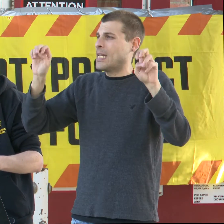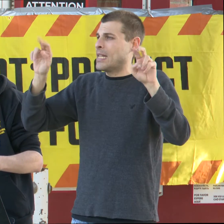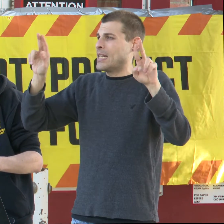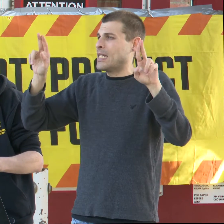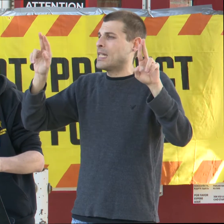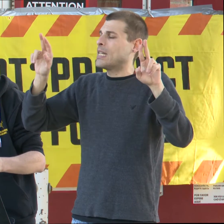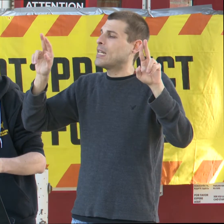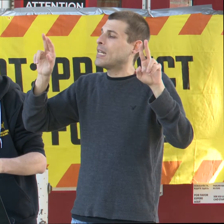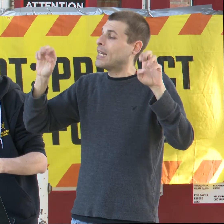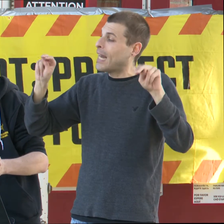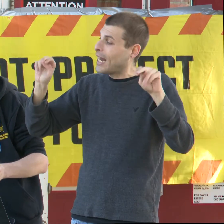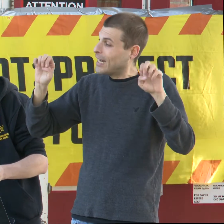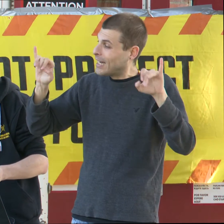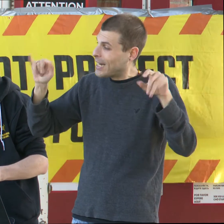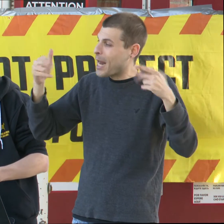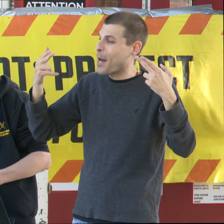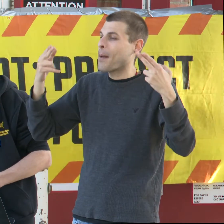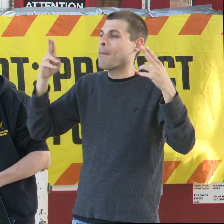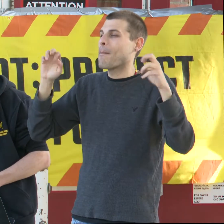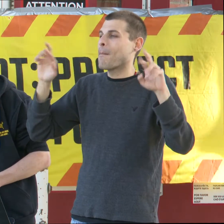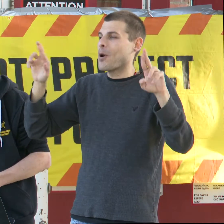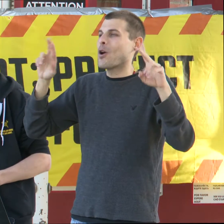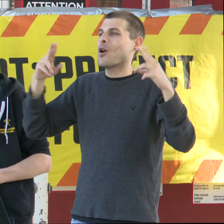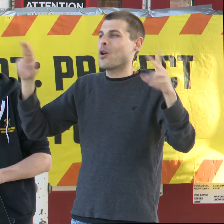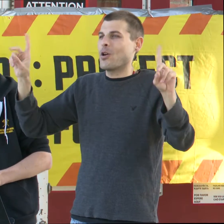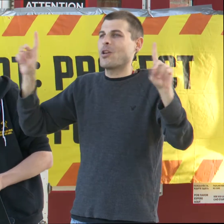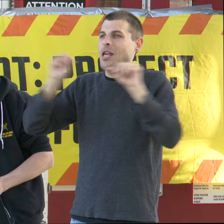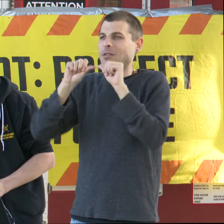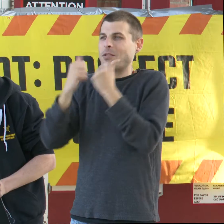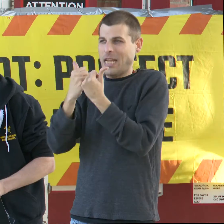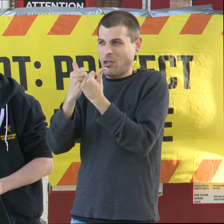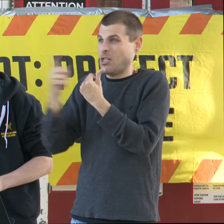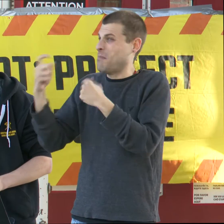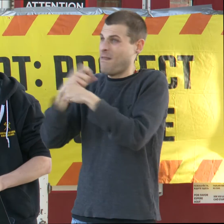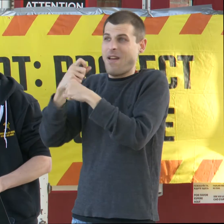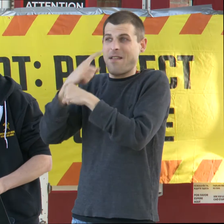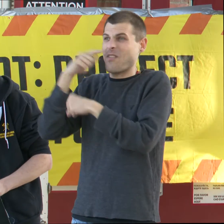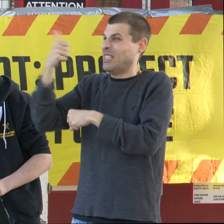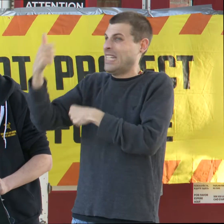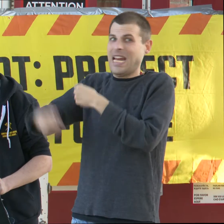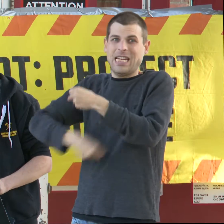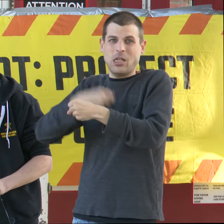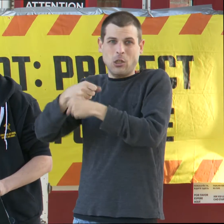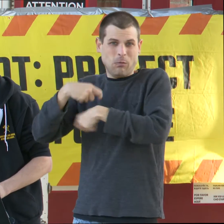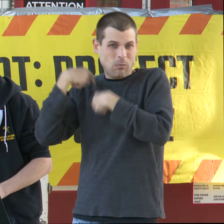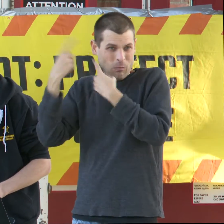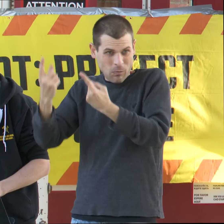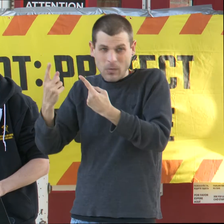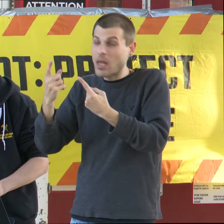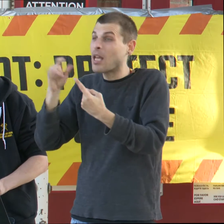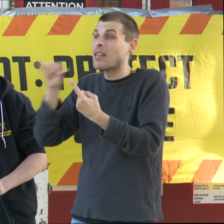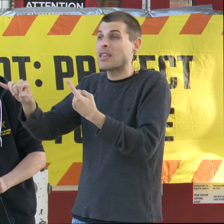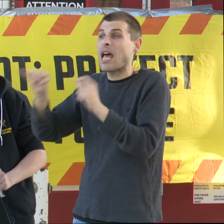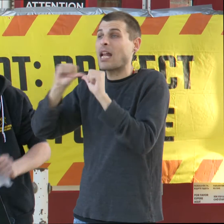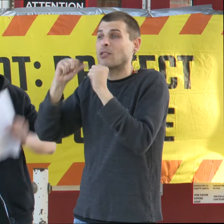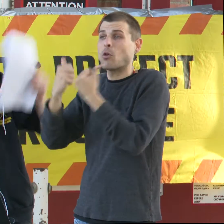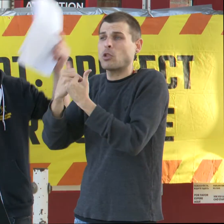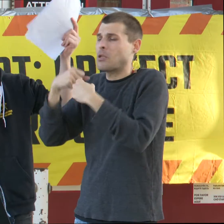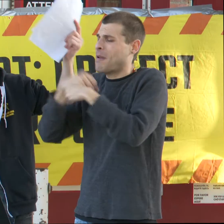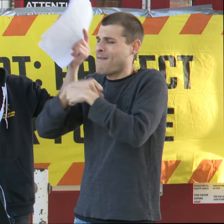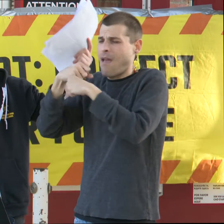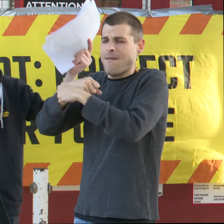Allan has been fighting the Rose Quarter freeway expansion for over a decade. The Eliot Neighborhood Association has been just remarkably tenacious on